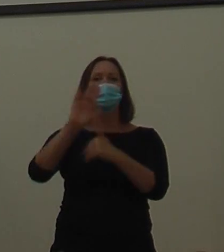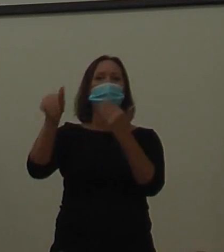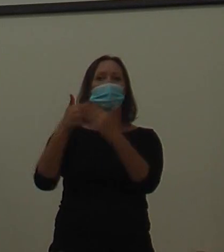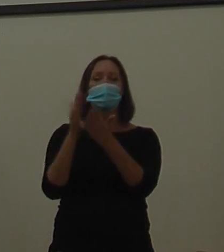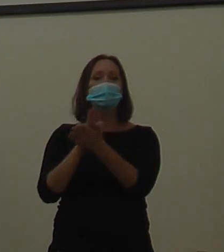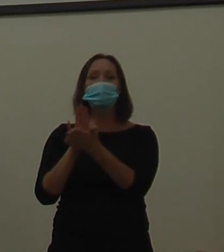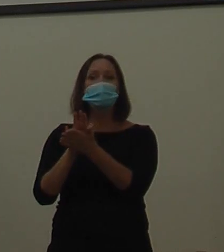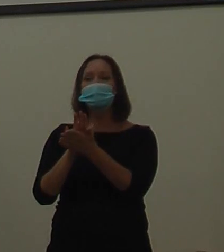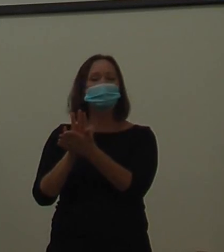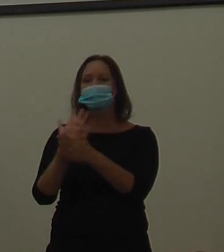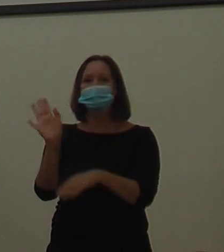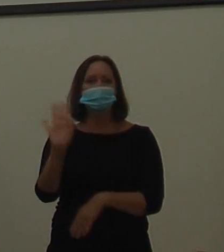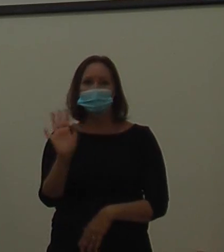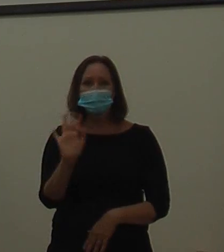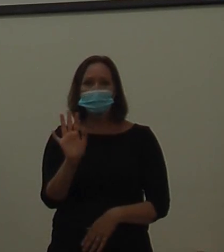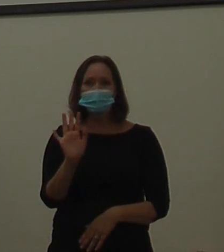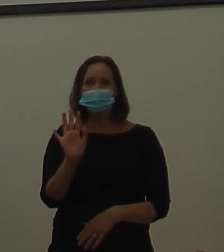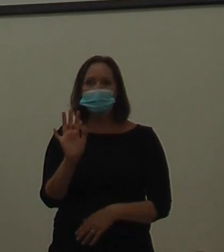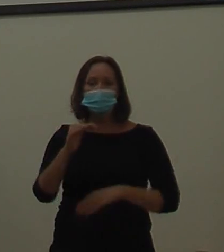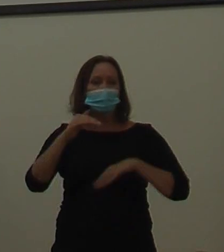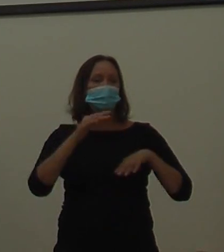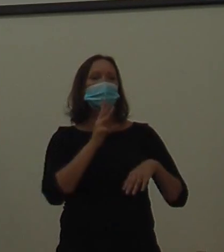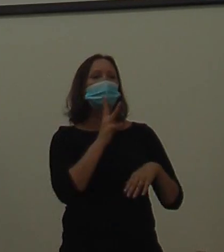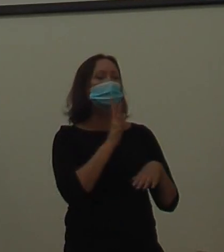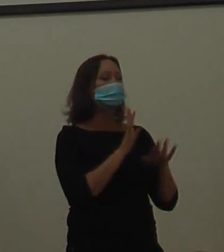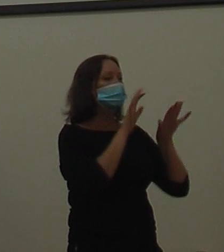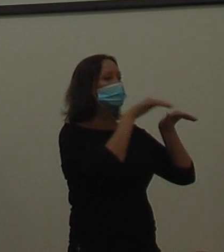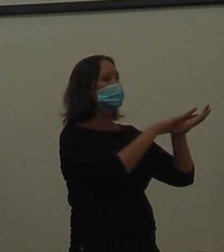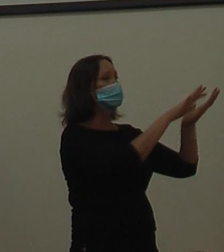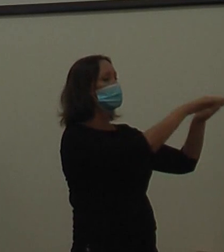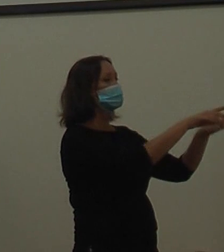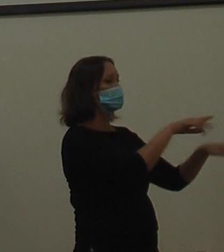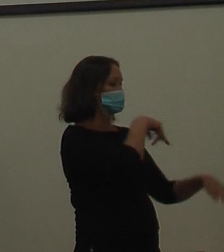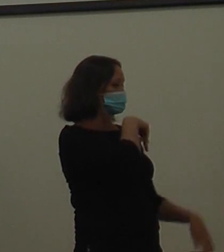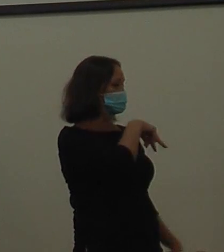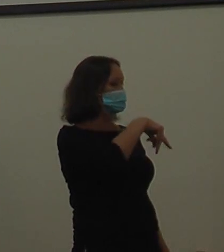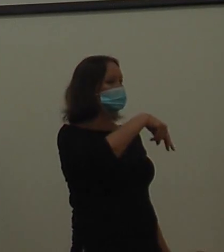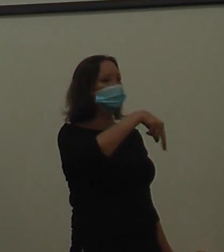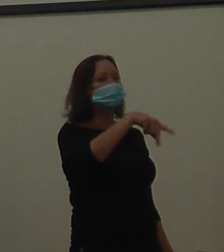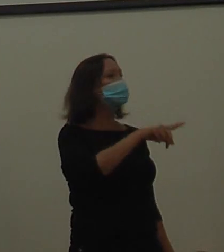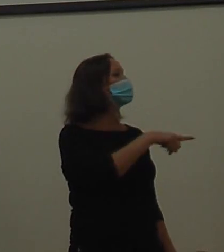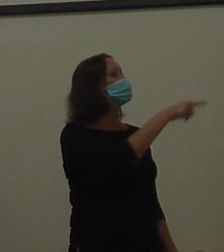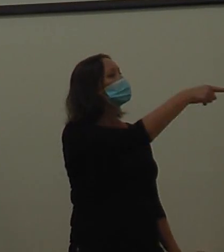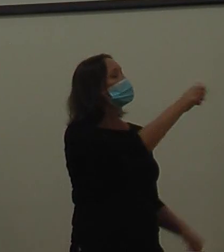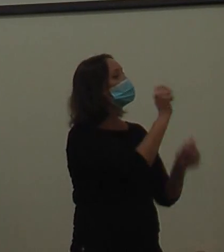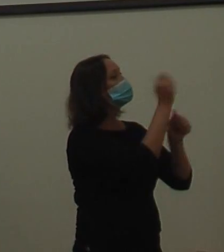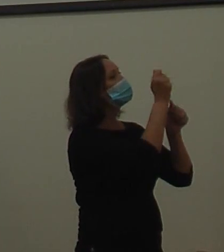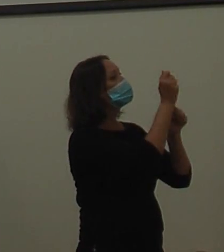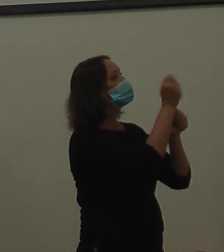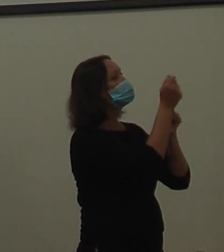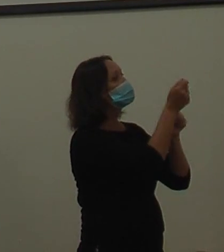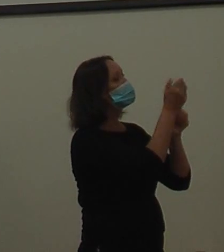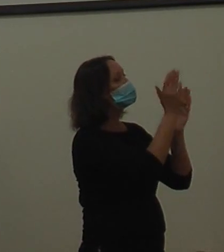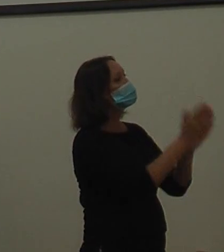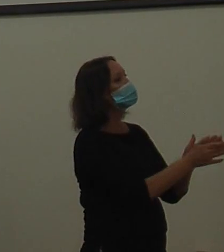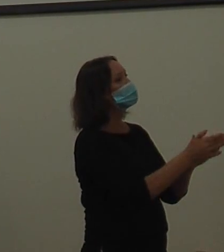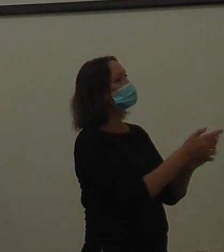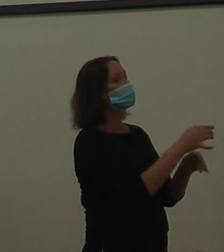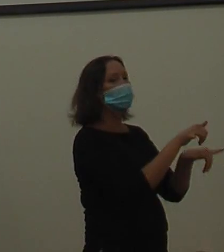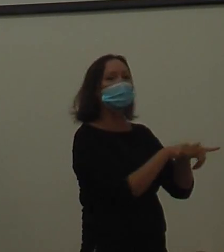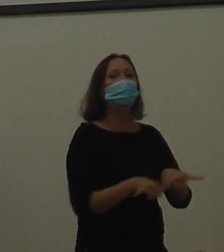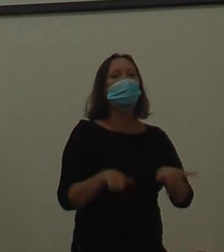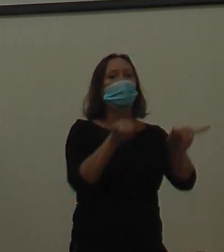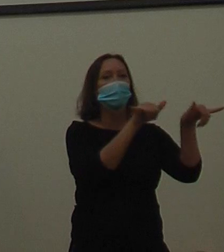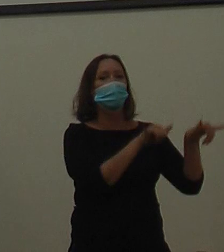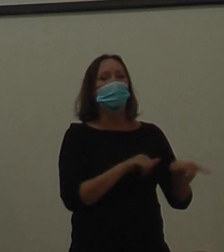He walked by the seashore. He found fishermen. He found common people. He found people that